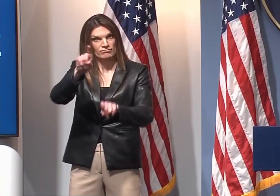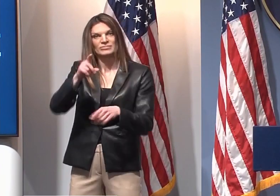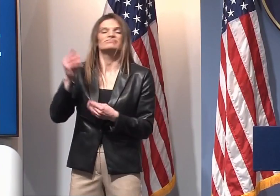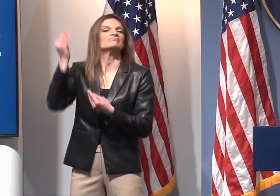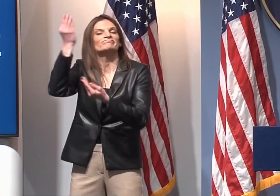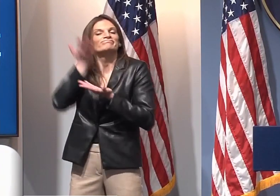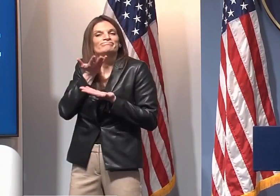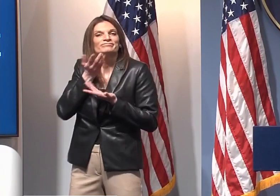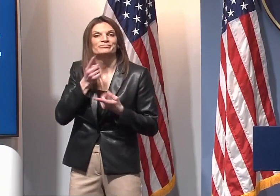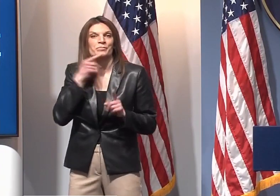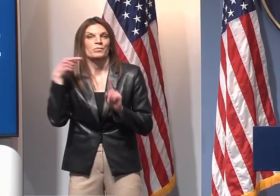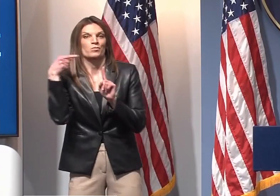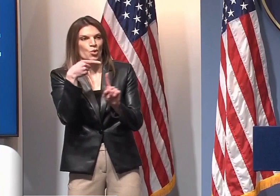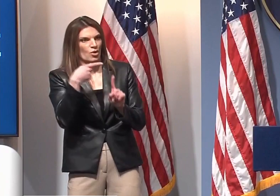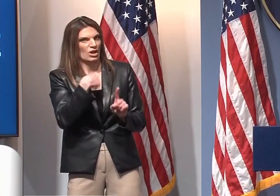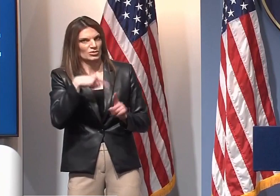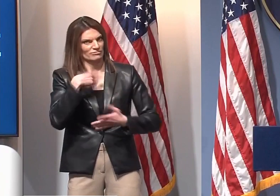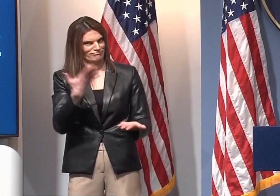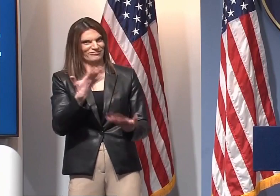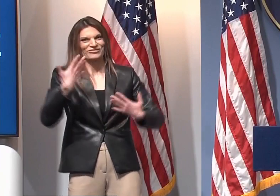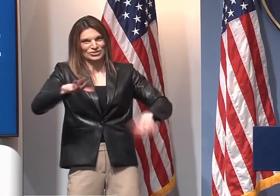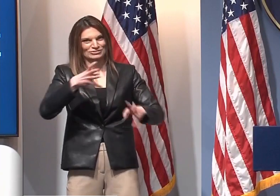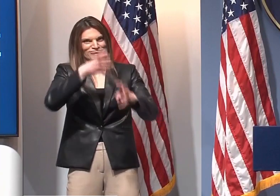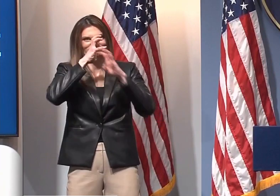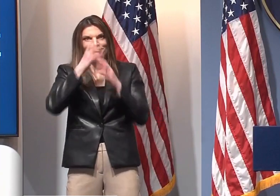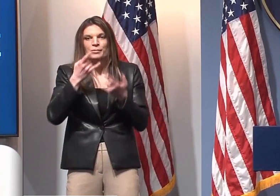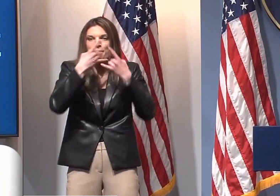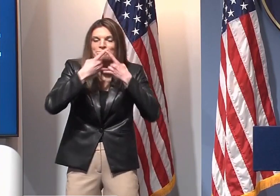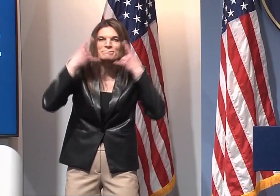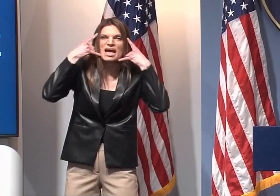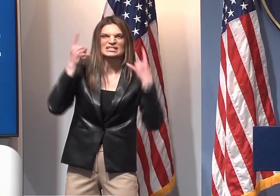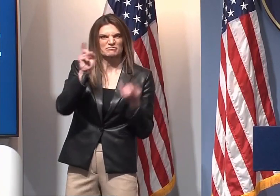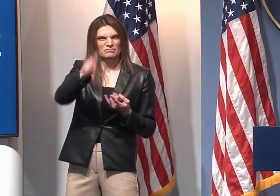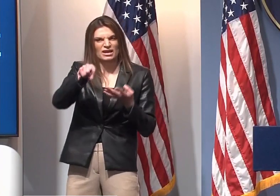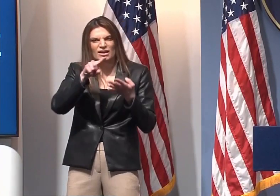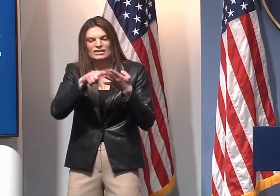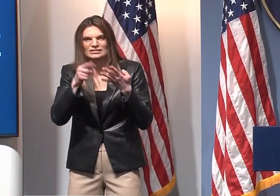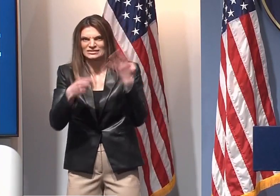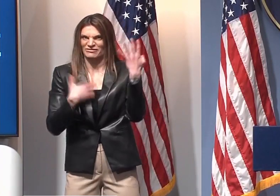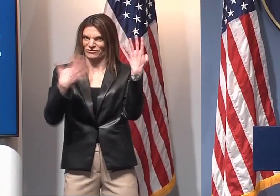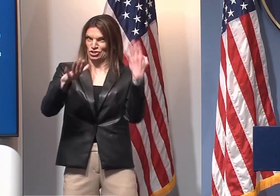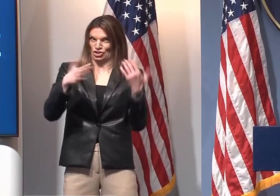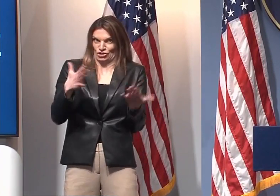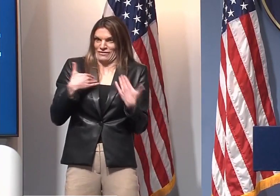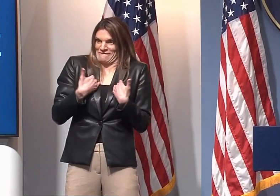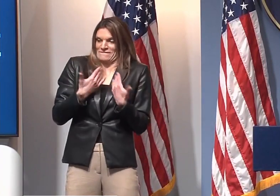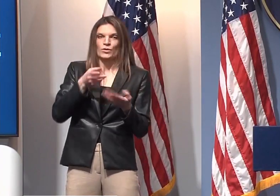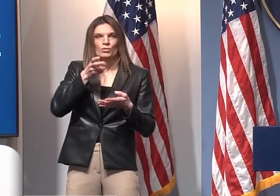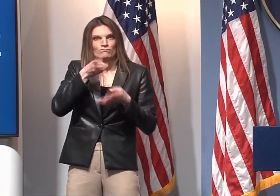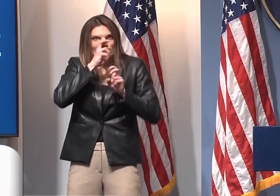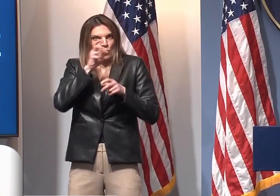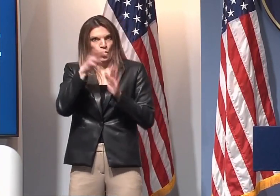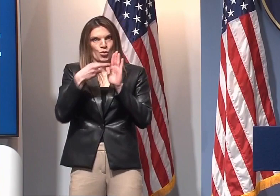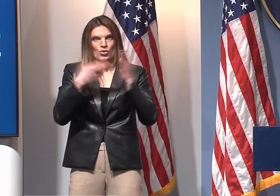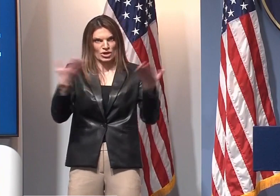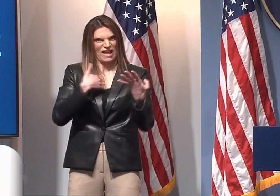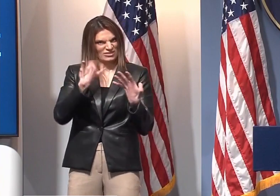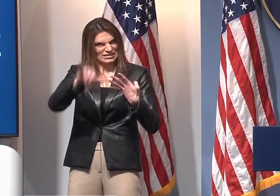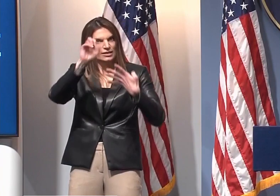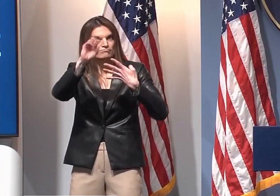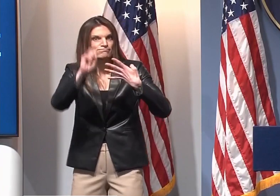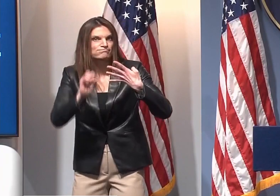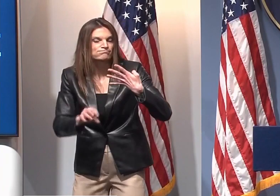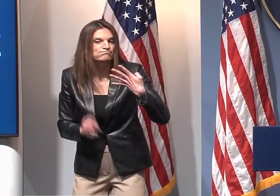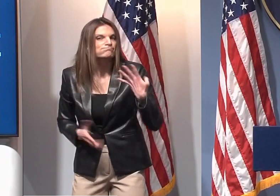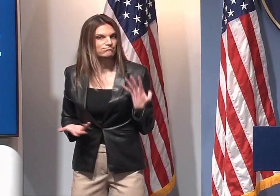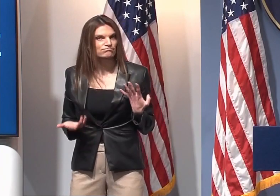capacity restrictions. We've got mask mandate. Other states have dropped all of these things. We still have them in Michigan, and yet we